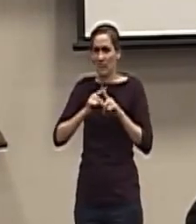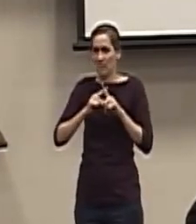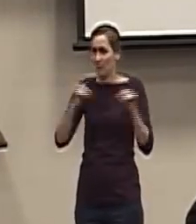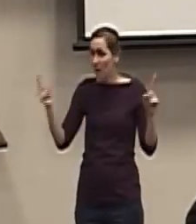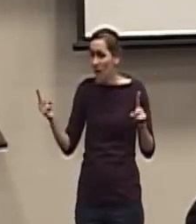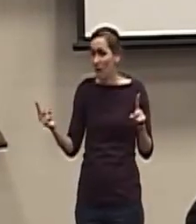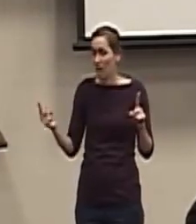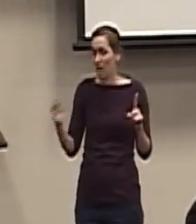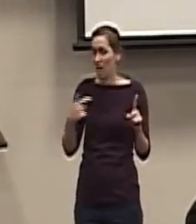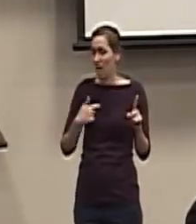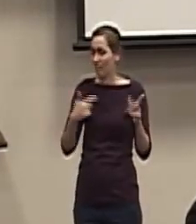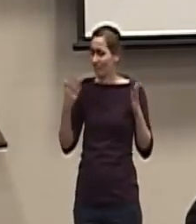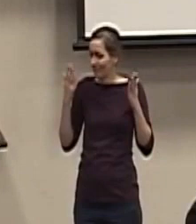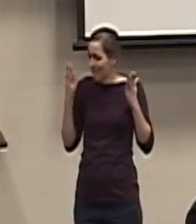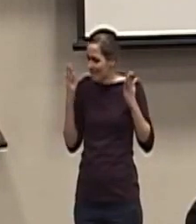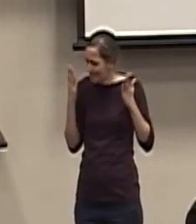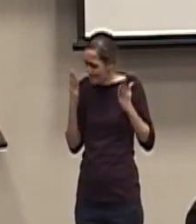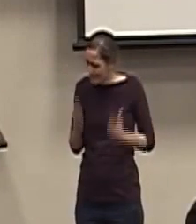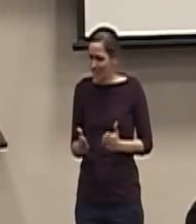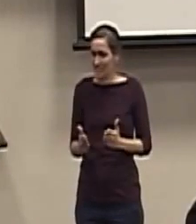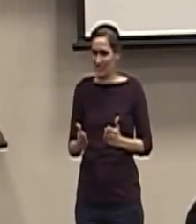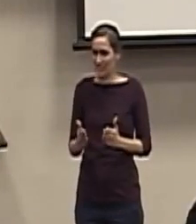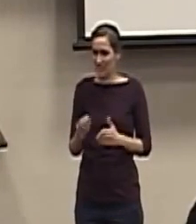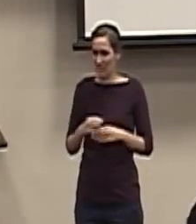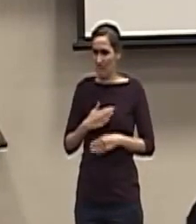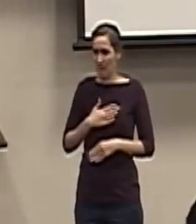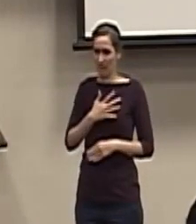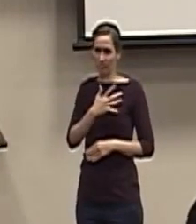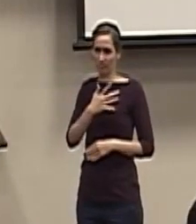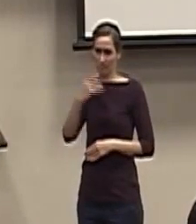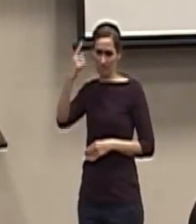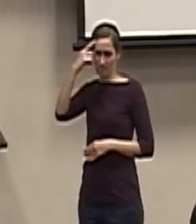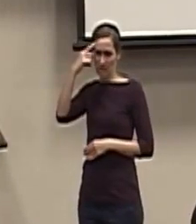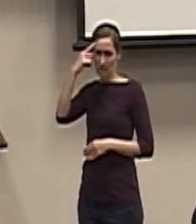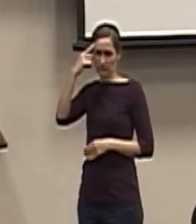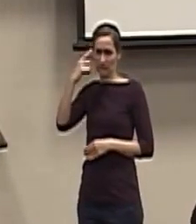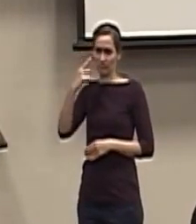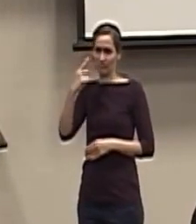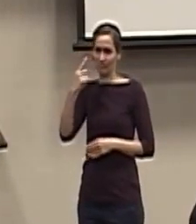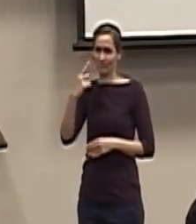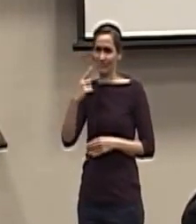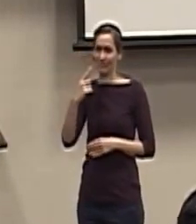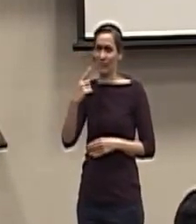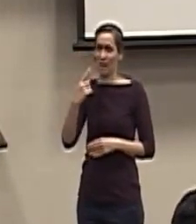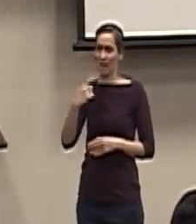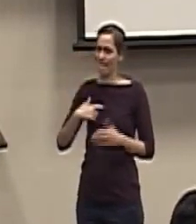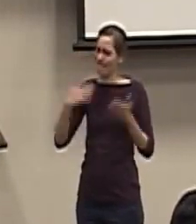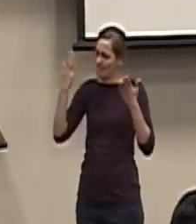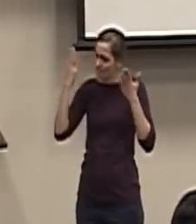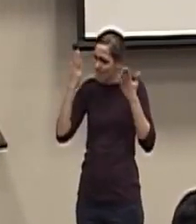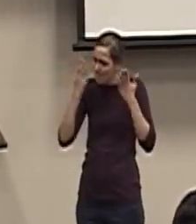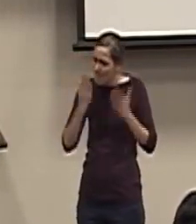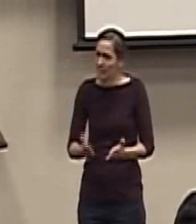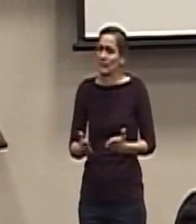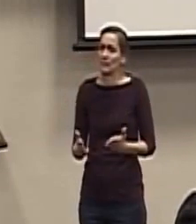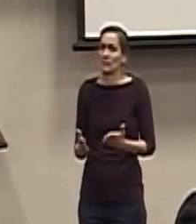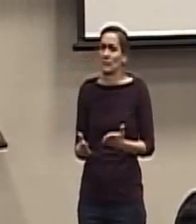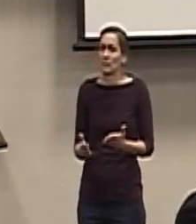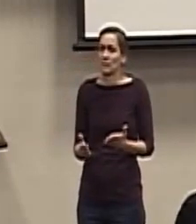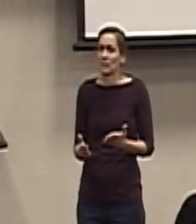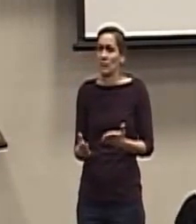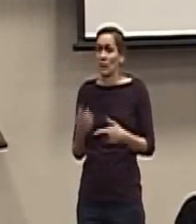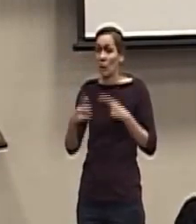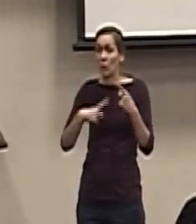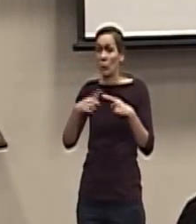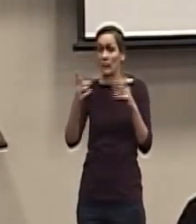mind and in my spirit, and I've had conversation with God, you'll just have to take my word for it, okay? What I'm convinced of is that